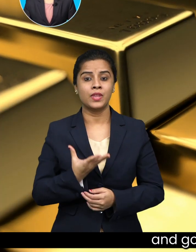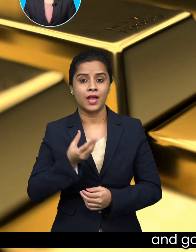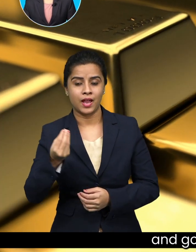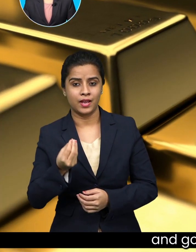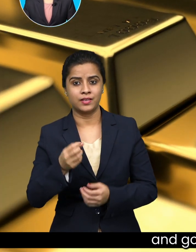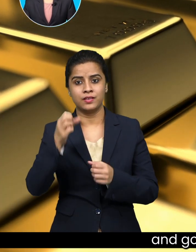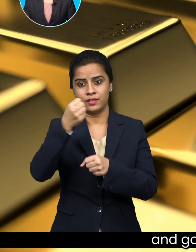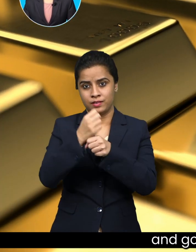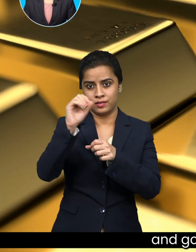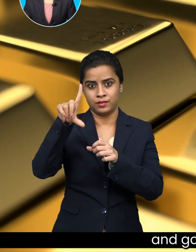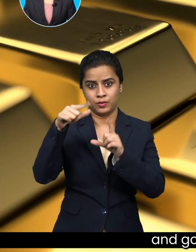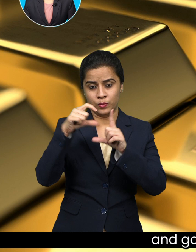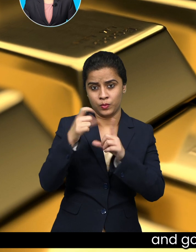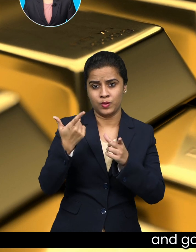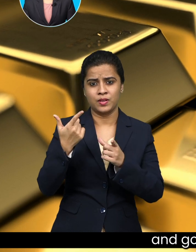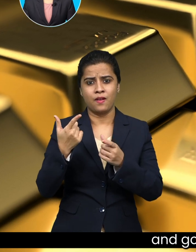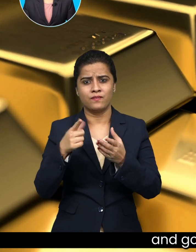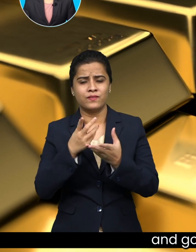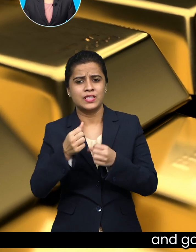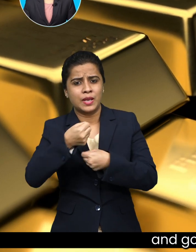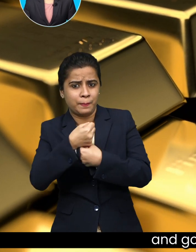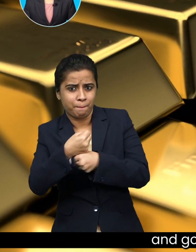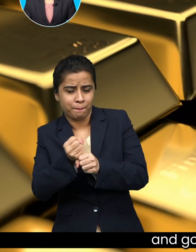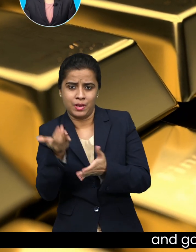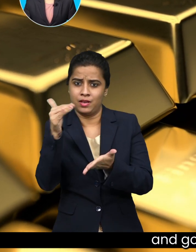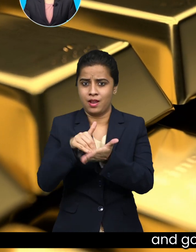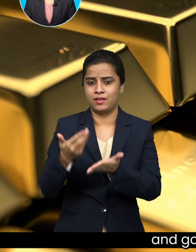and gold, which can be recovered.